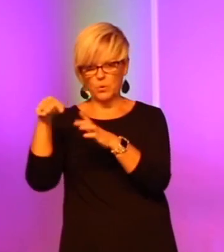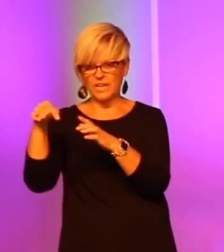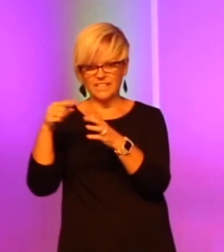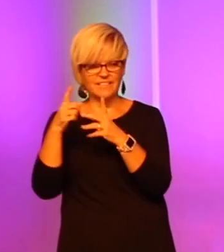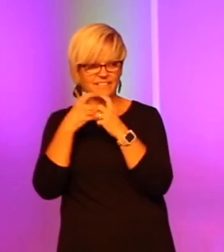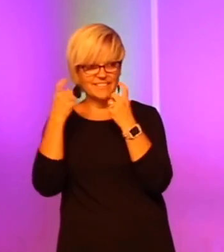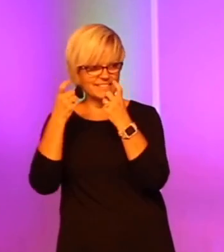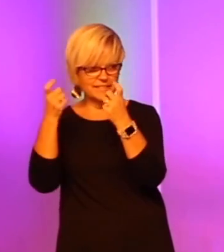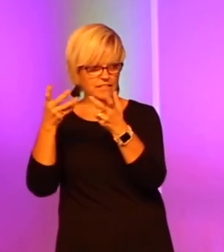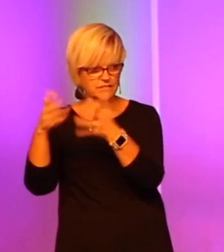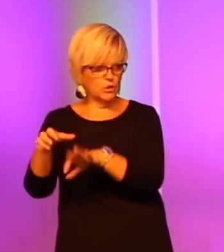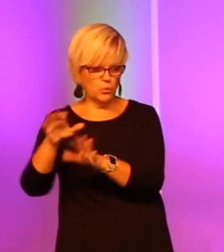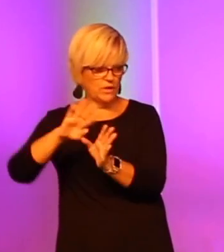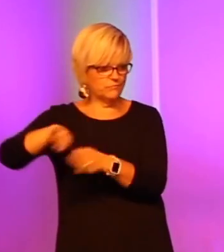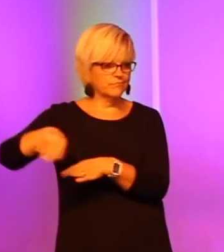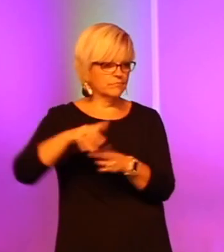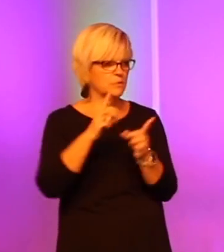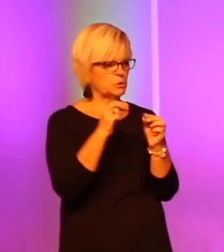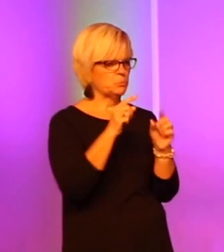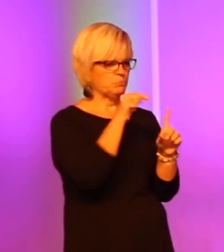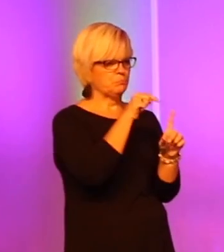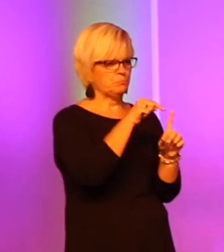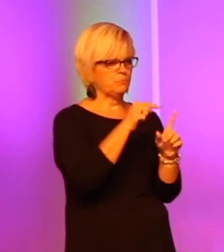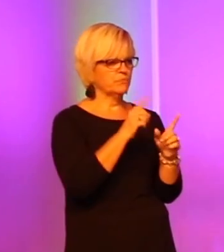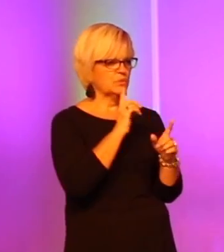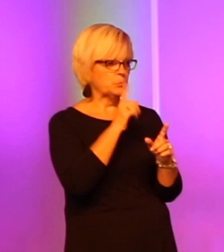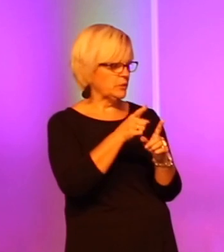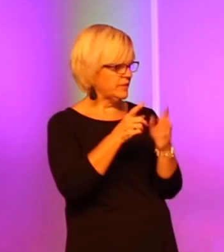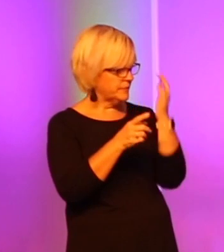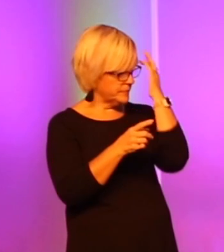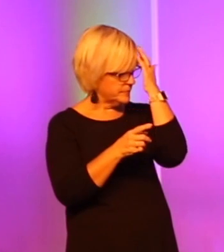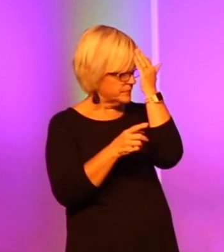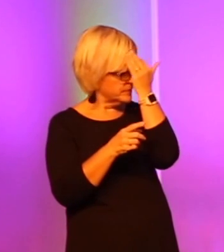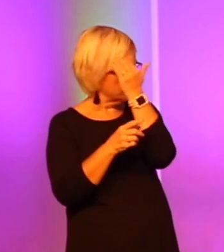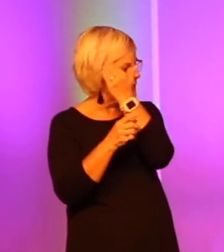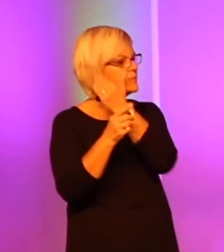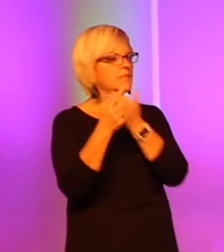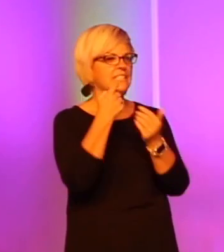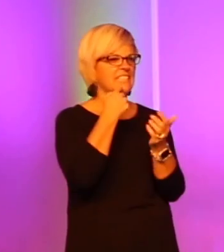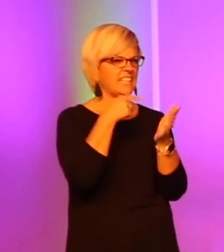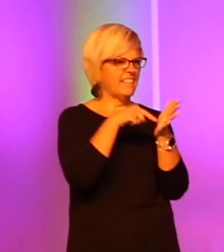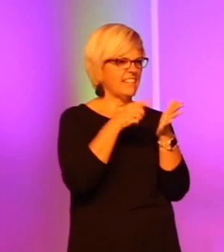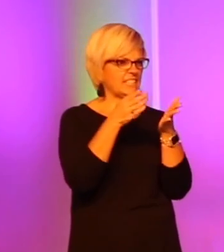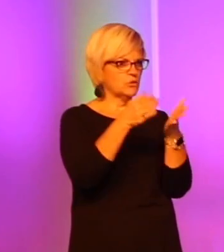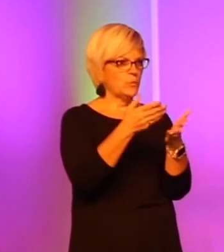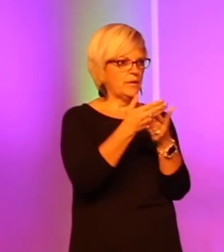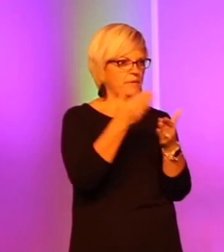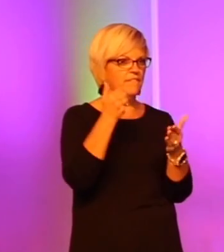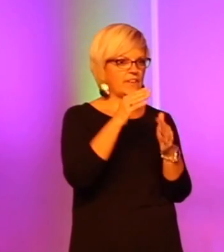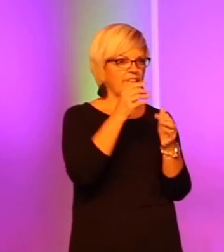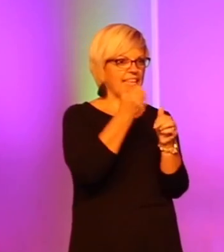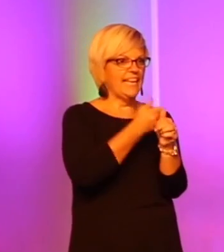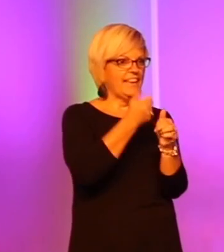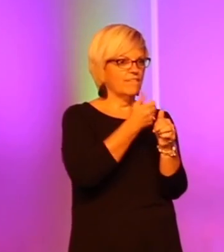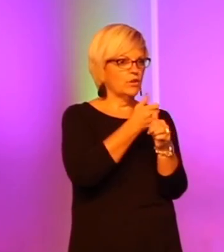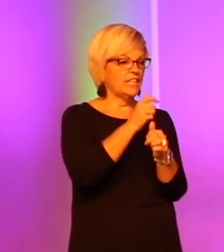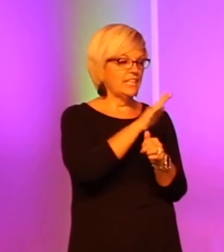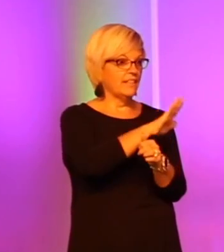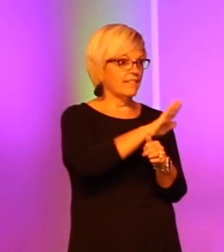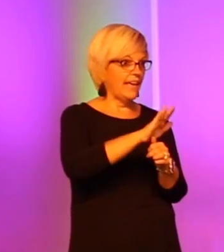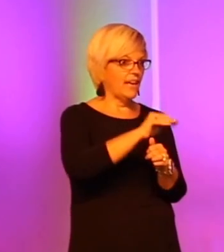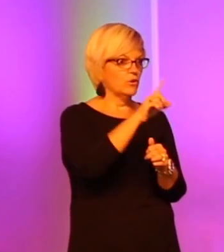let's do this instead. And that's really, and I've said it this way before, every thou shalt not in